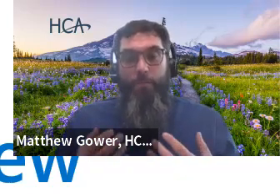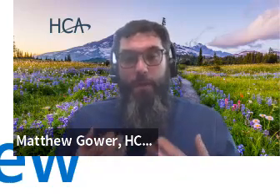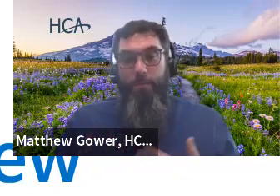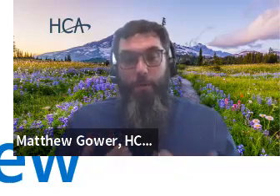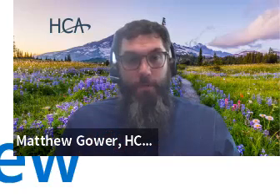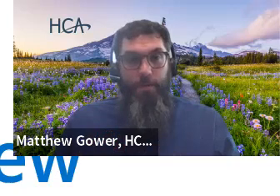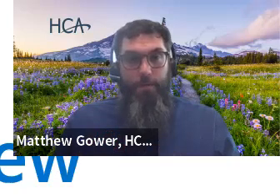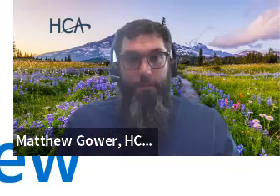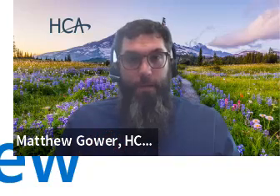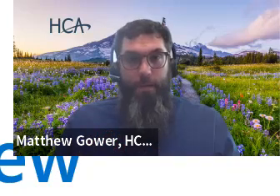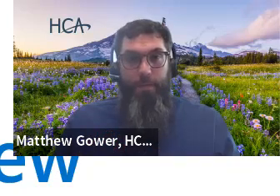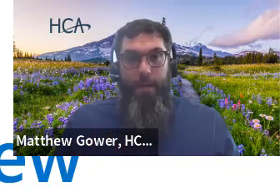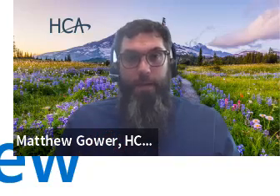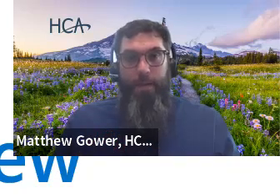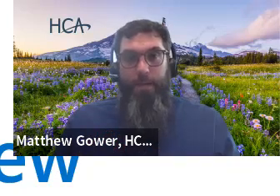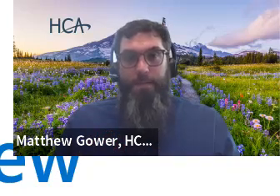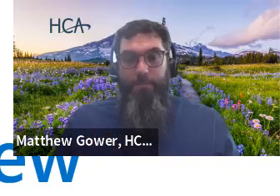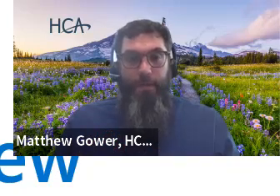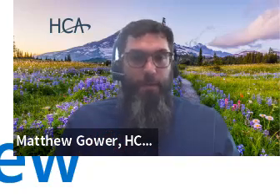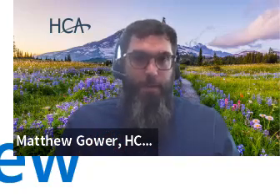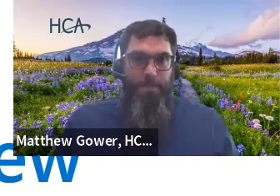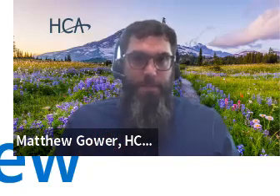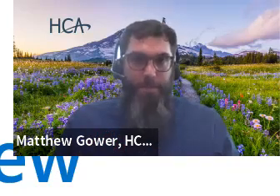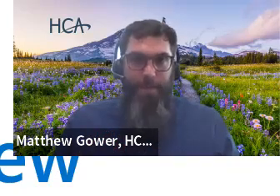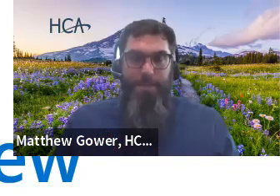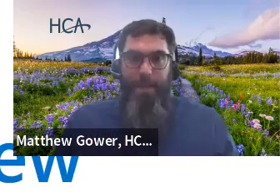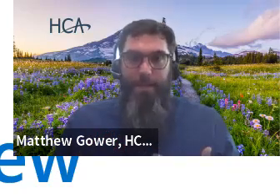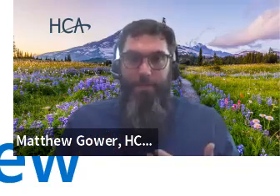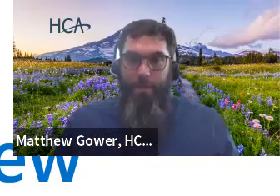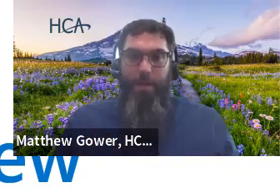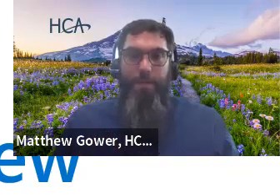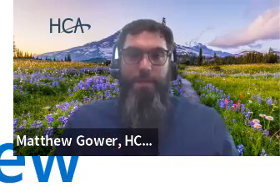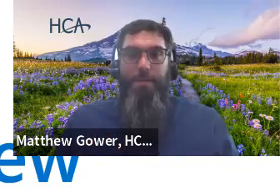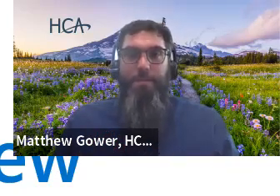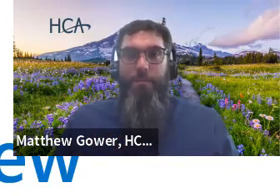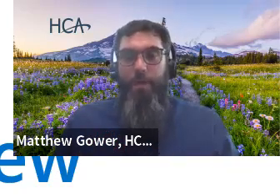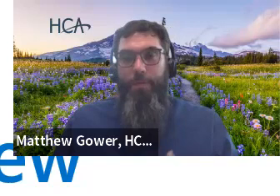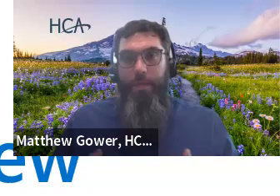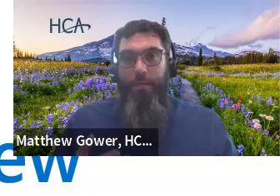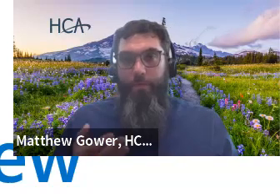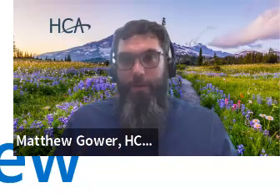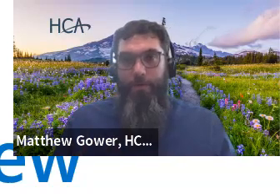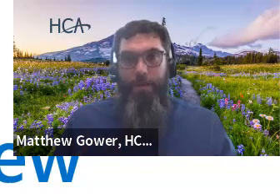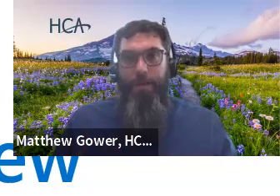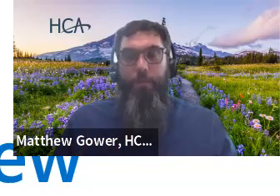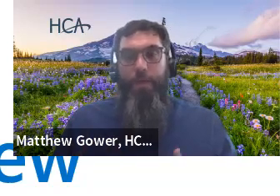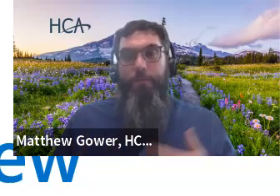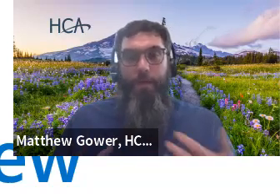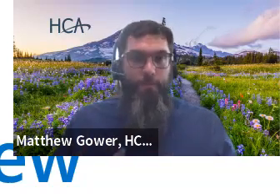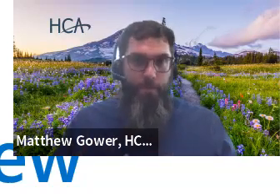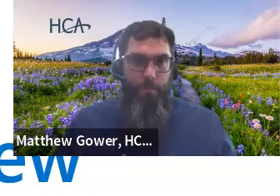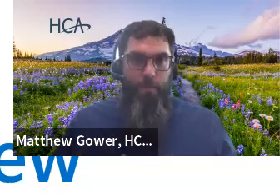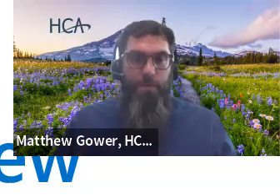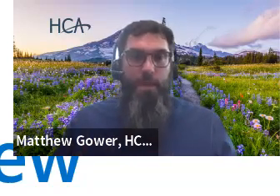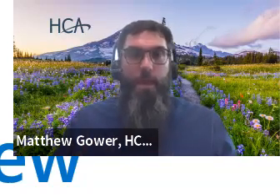one very important thing to keep in mind is funding comes with mandates and requirements. So if we are playing with federal money, we have to